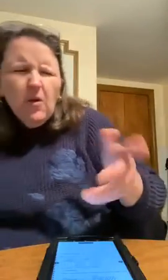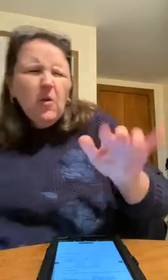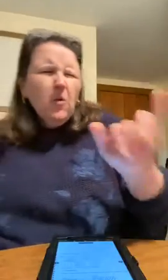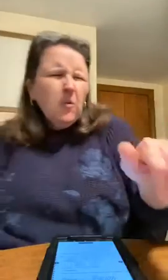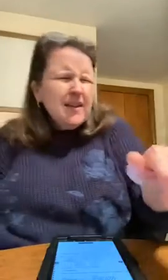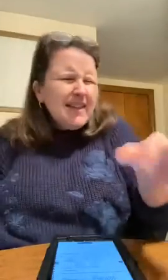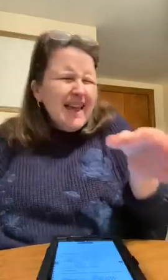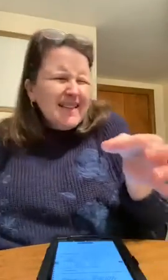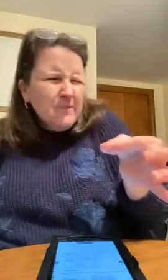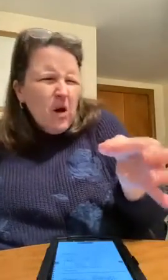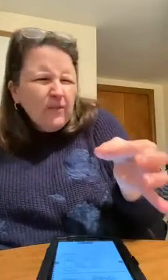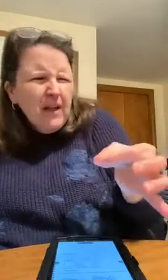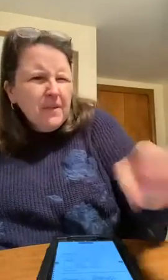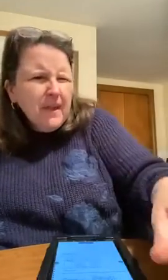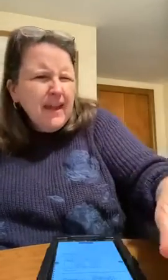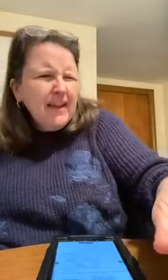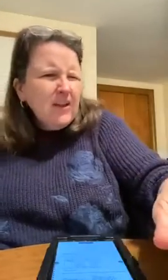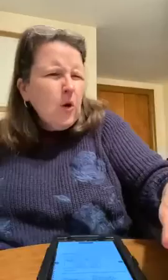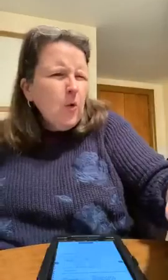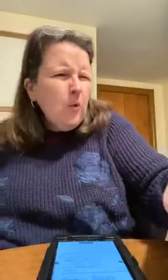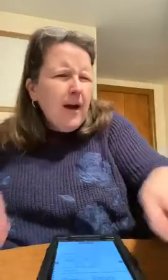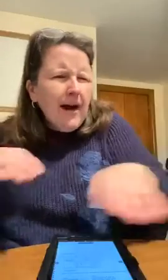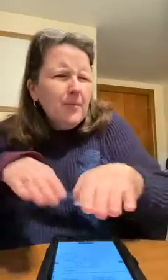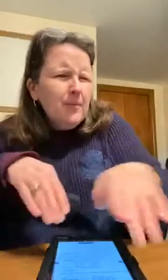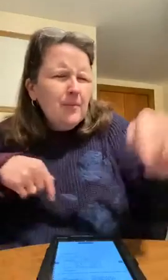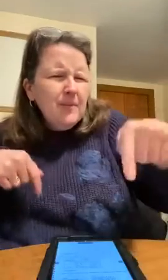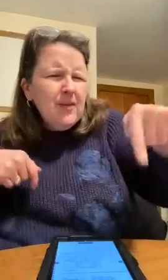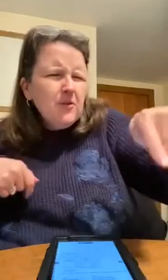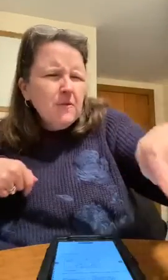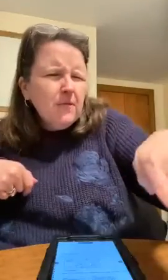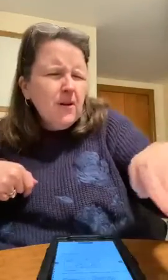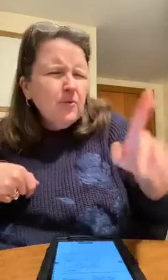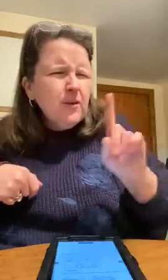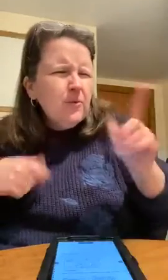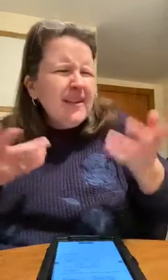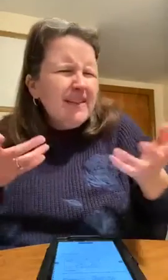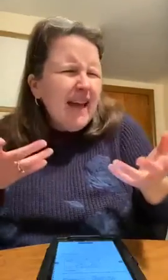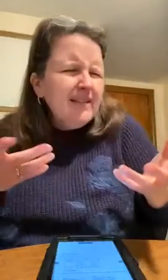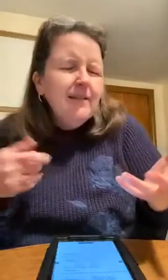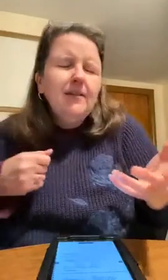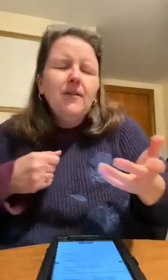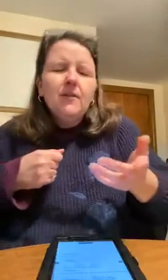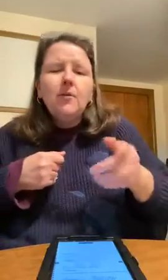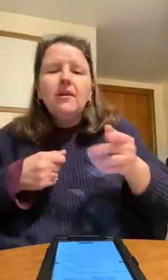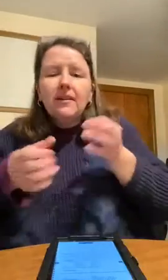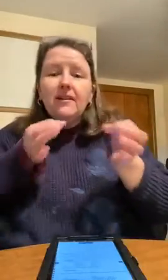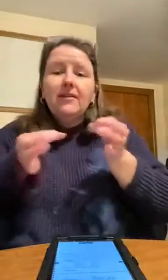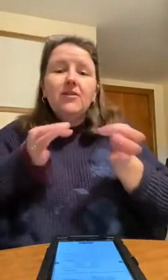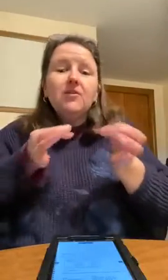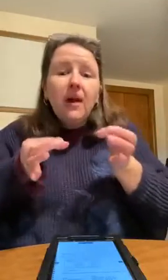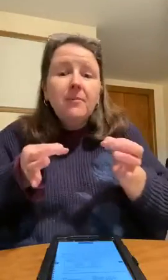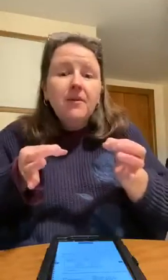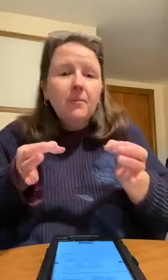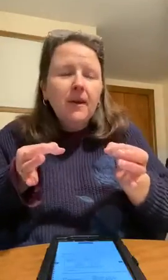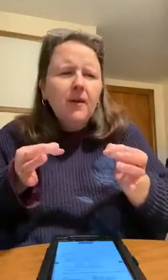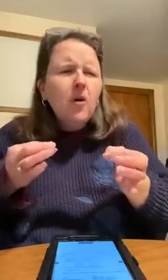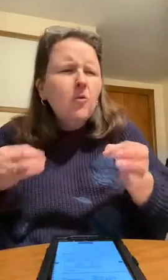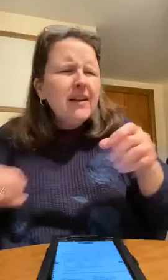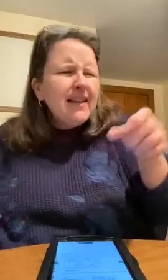what is that small round thing, you know, near your foot? What is that? You can describe something. Oh, what is that